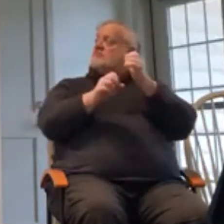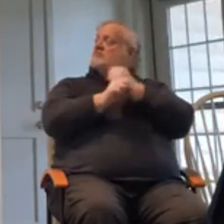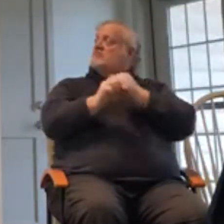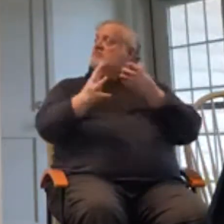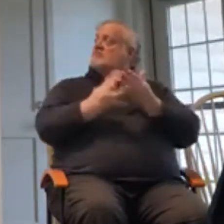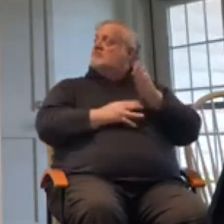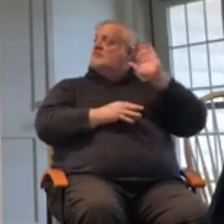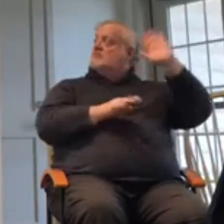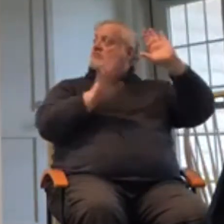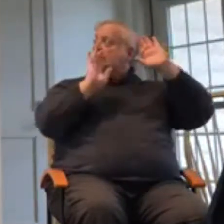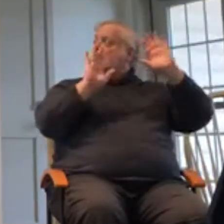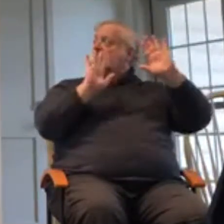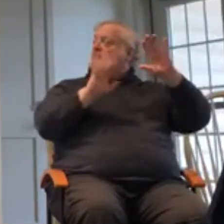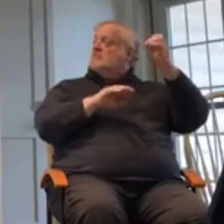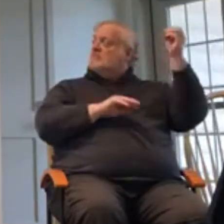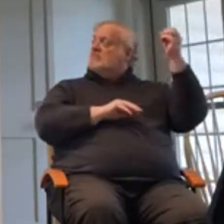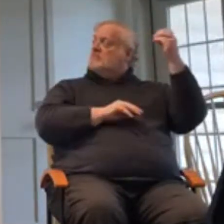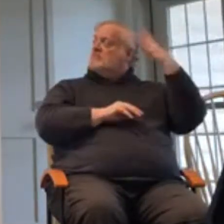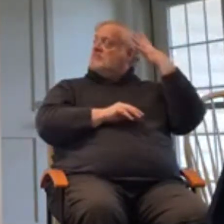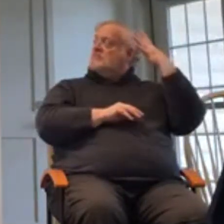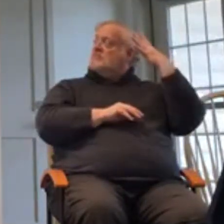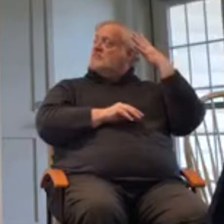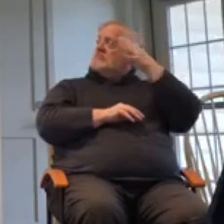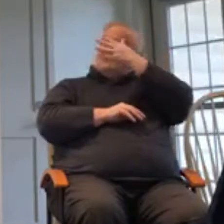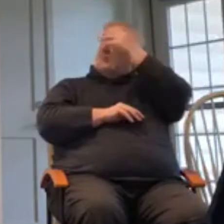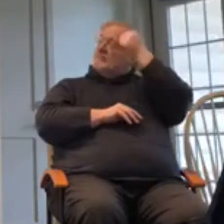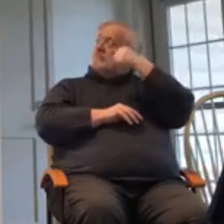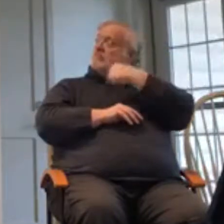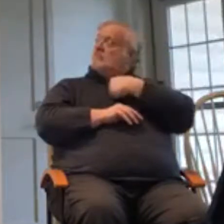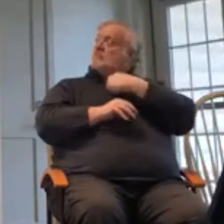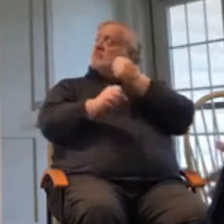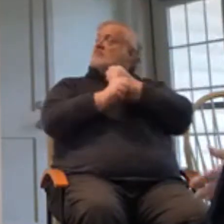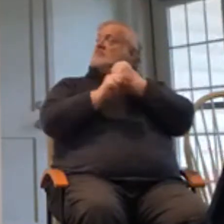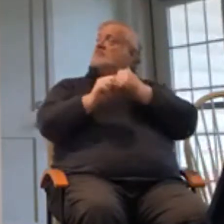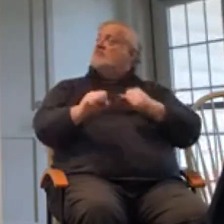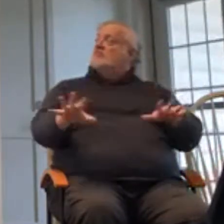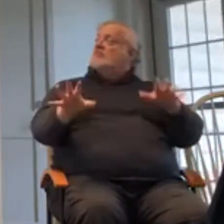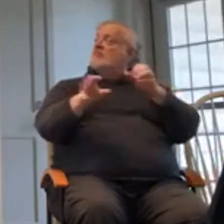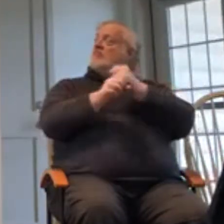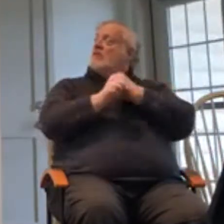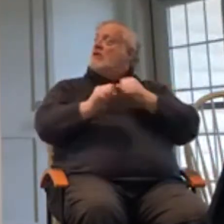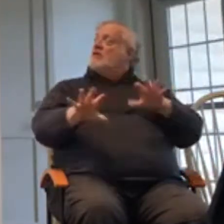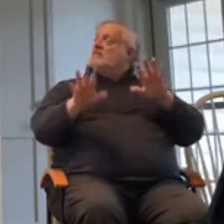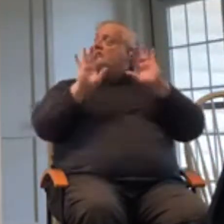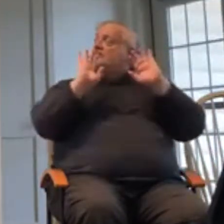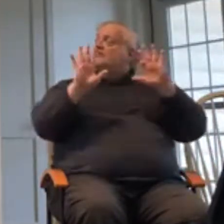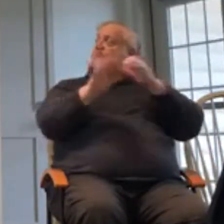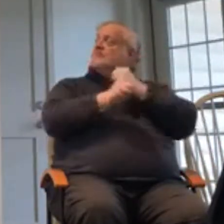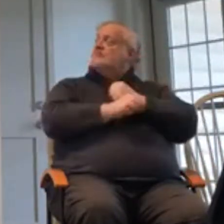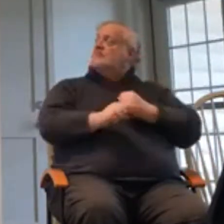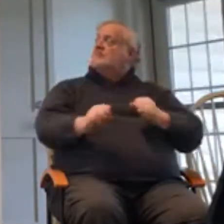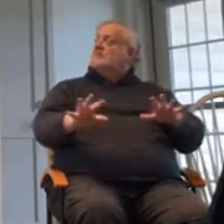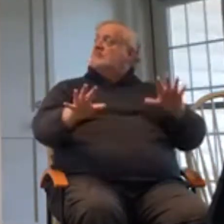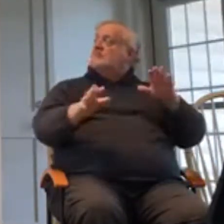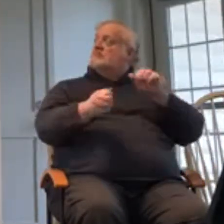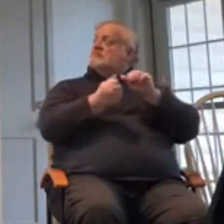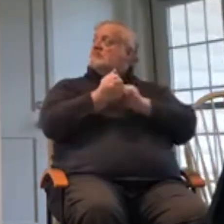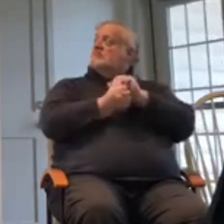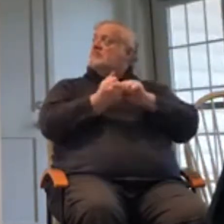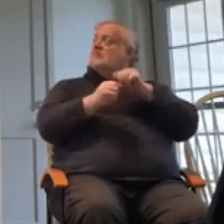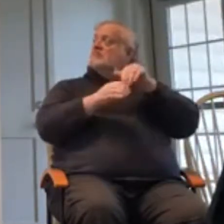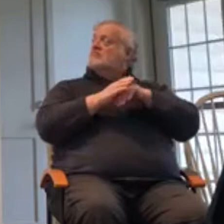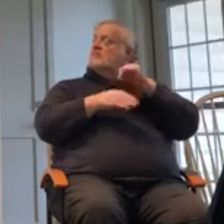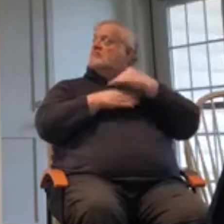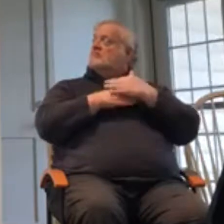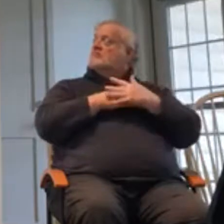talk with Jesus. Saved by His wonderful grace, because I'm saved, saved, wonderfully